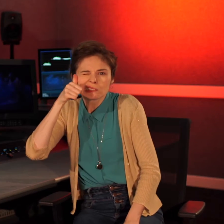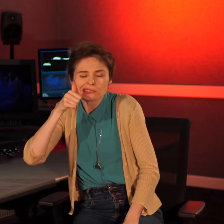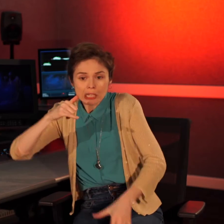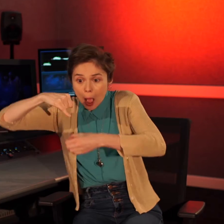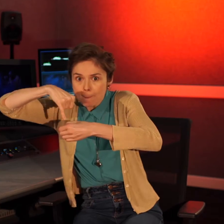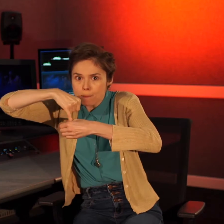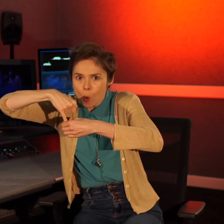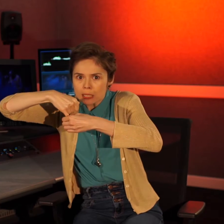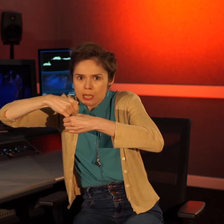ear.